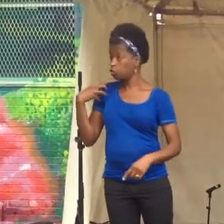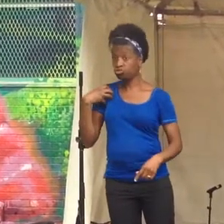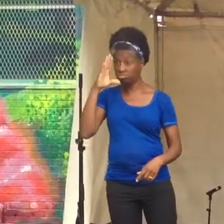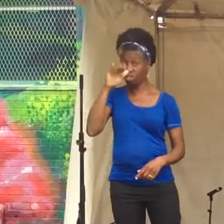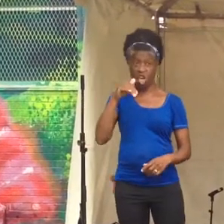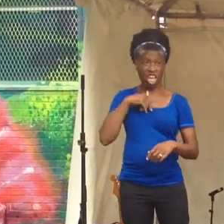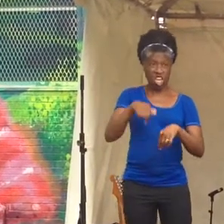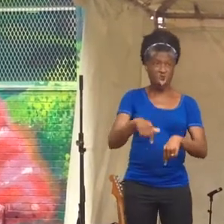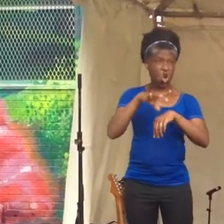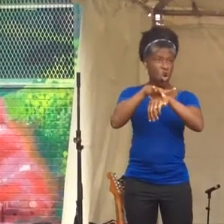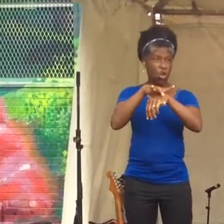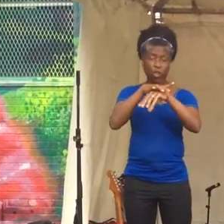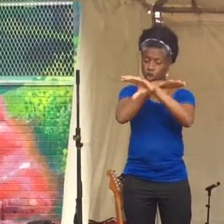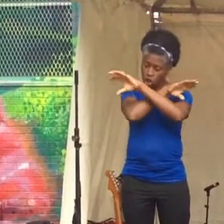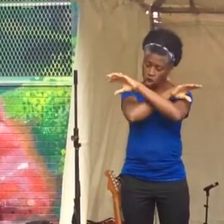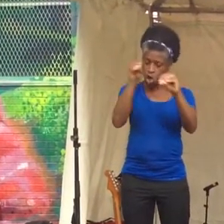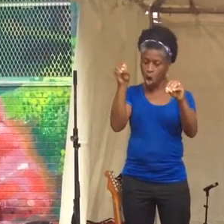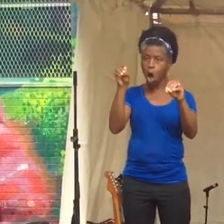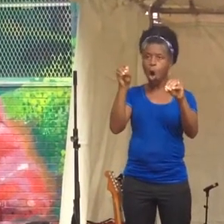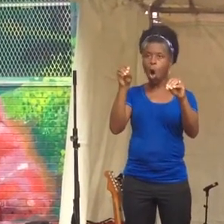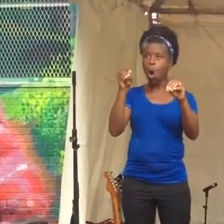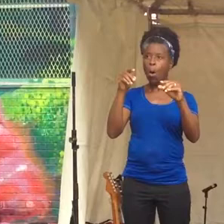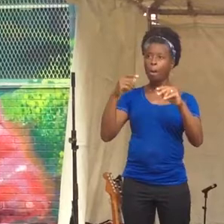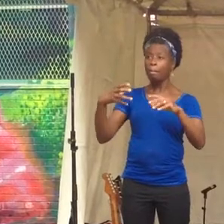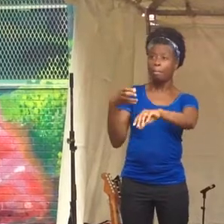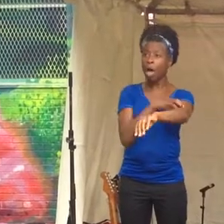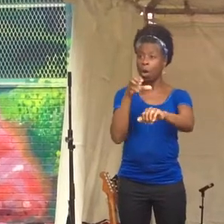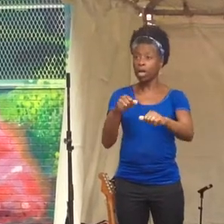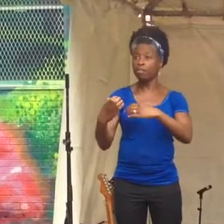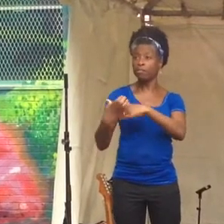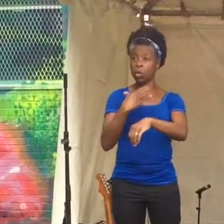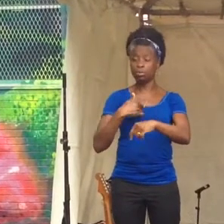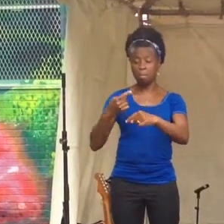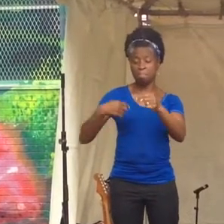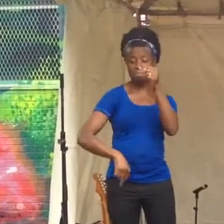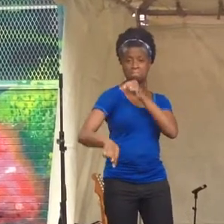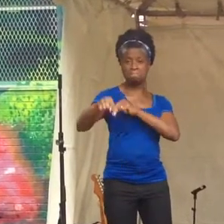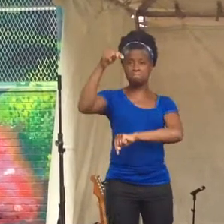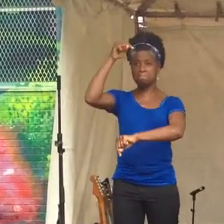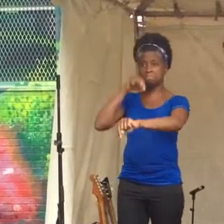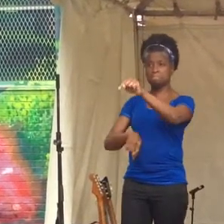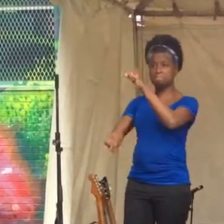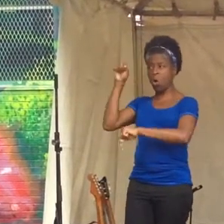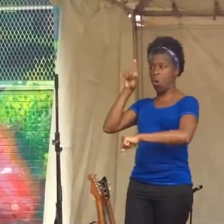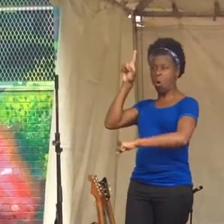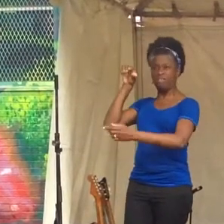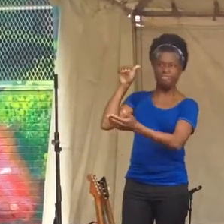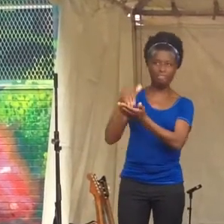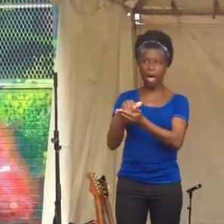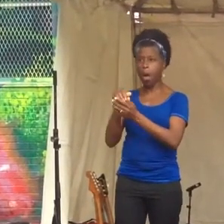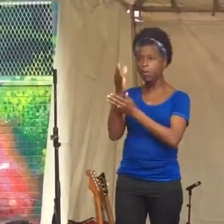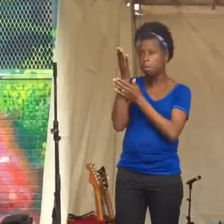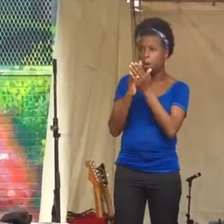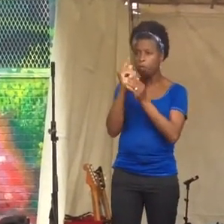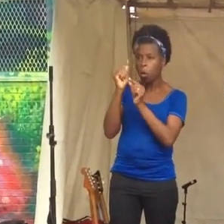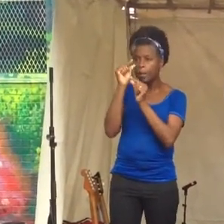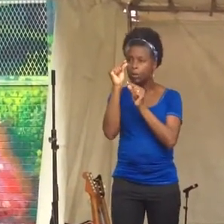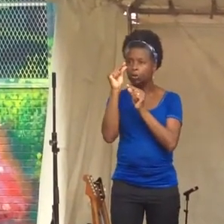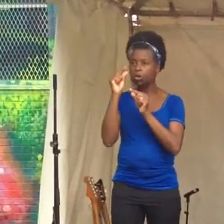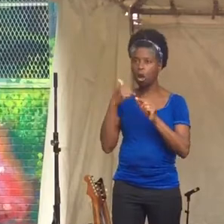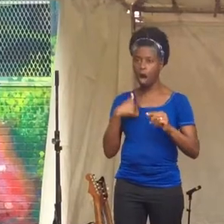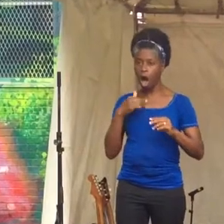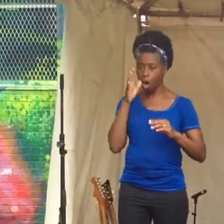earth that will make me go backward 1,000th part of one little inch.